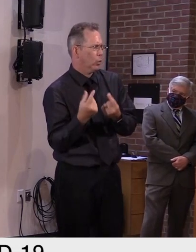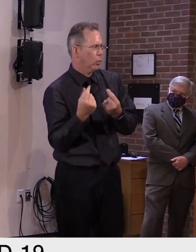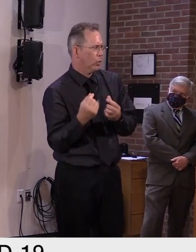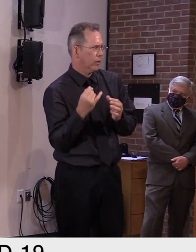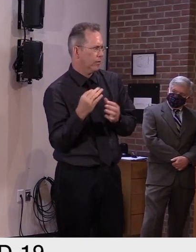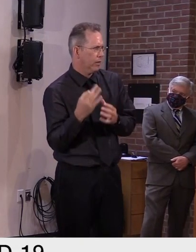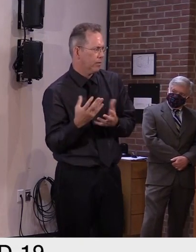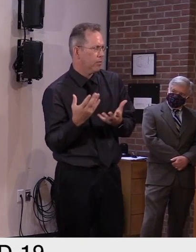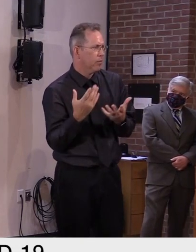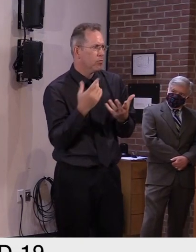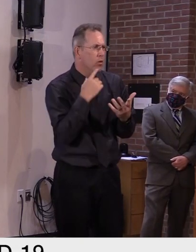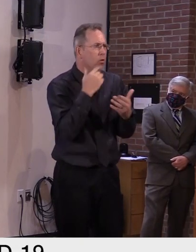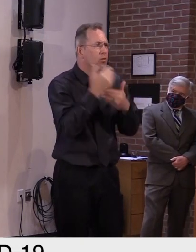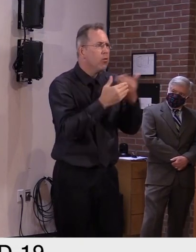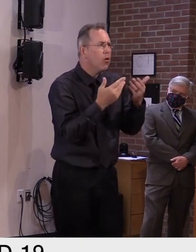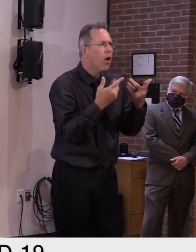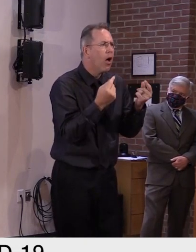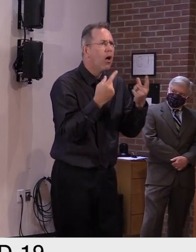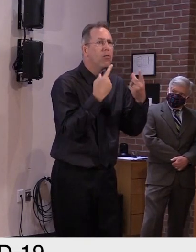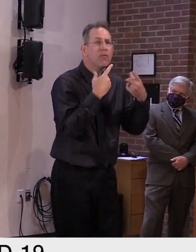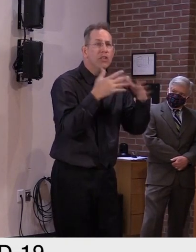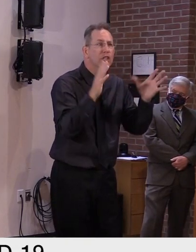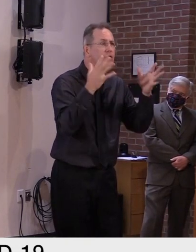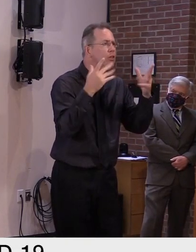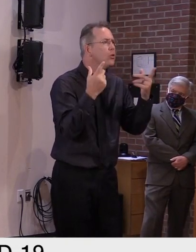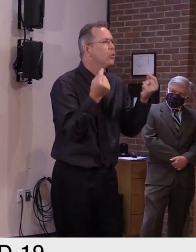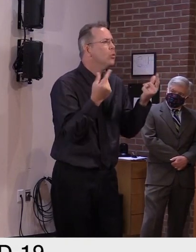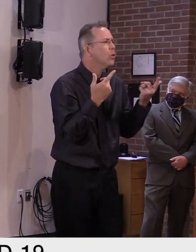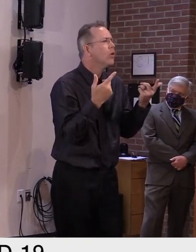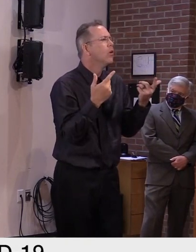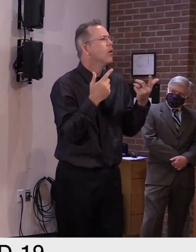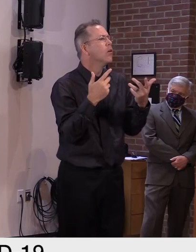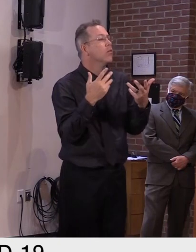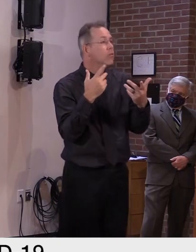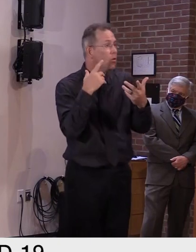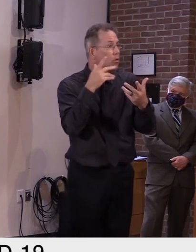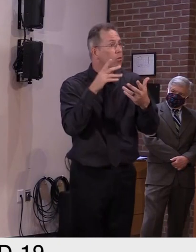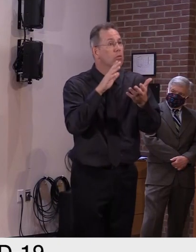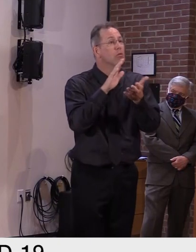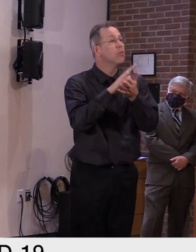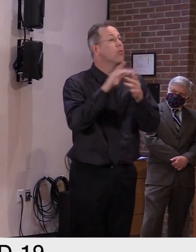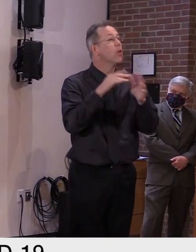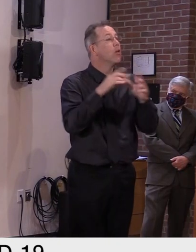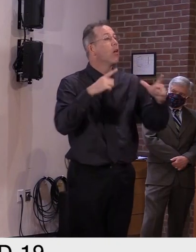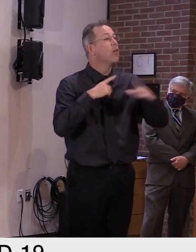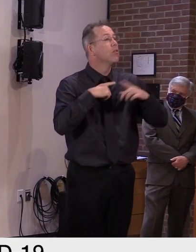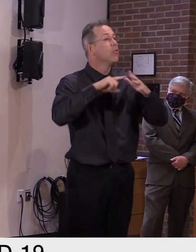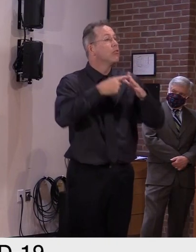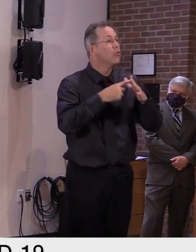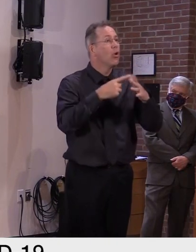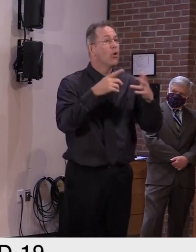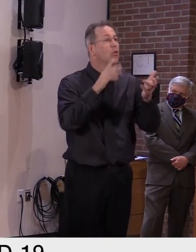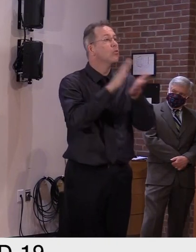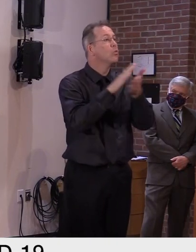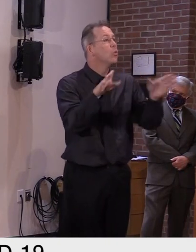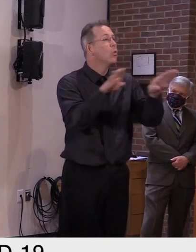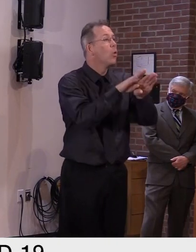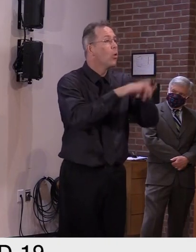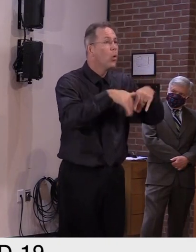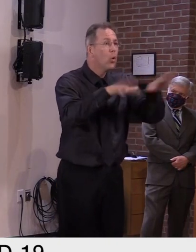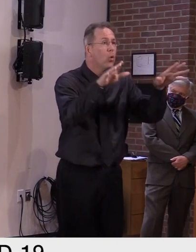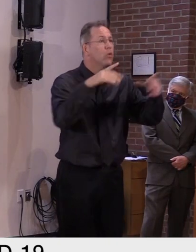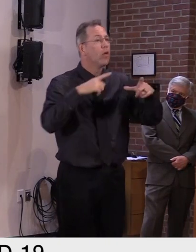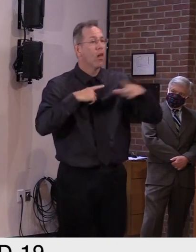speak, that could exacerbate the situation in some respects, because that might green light some